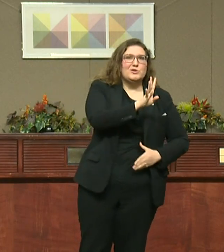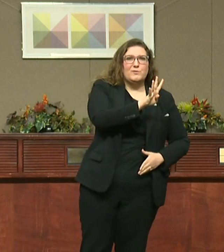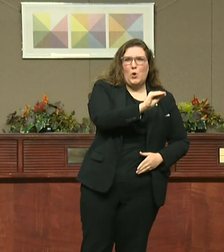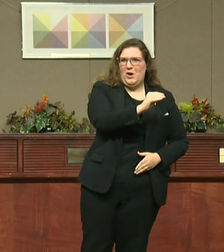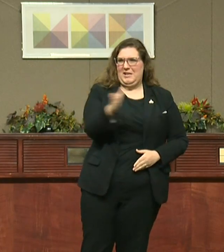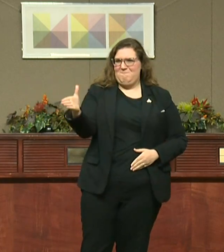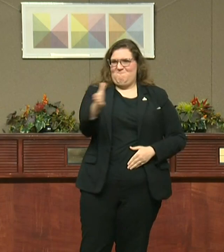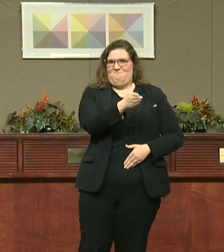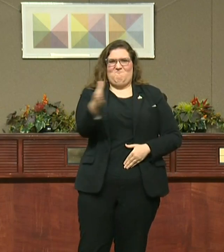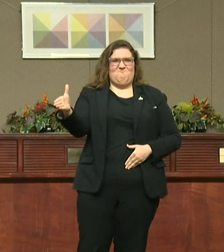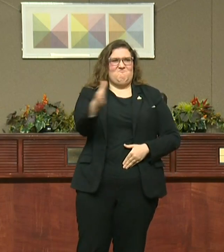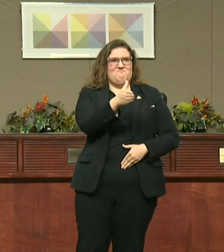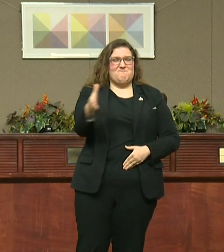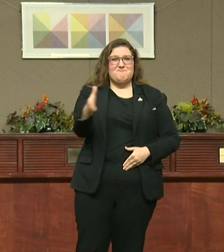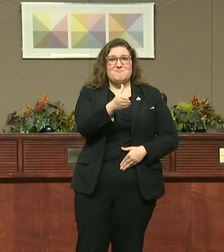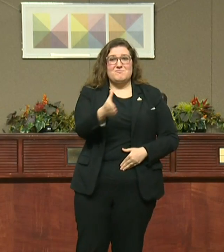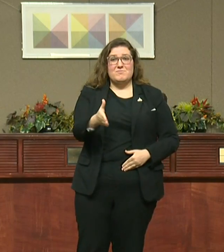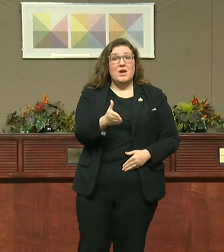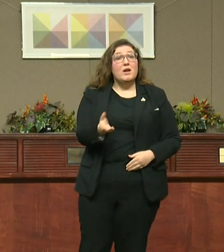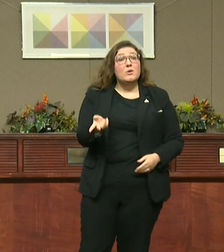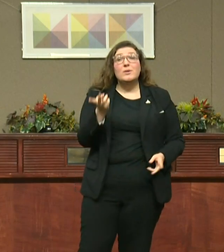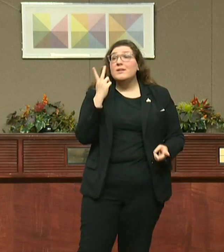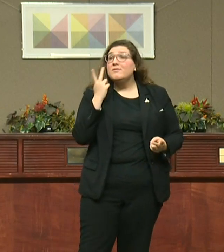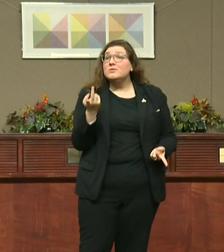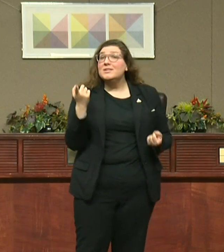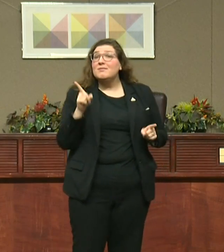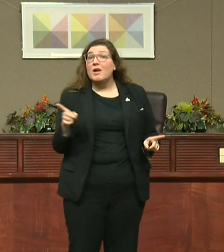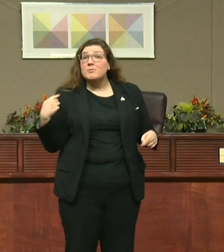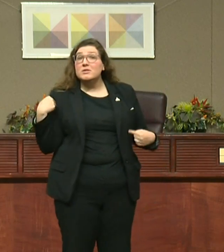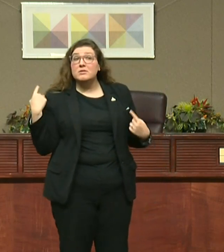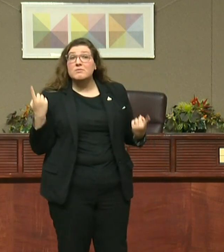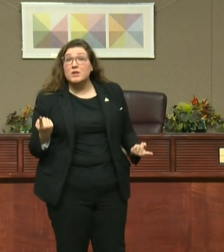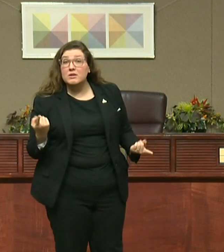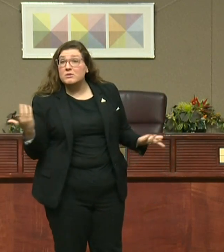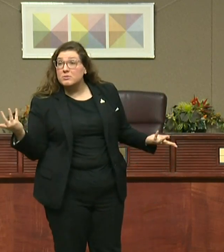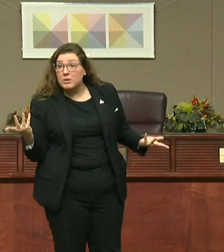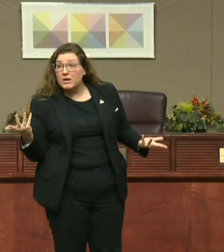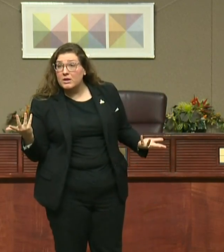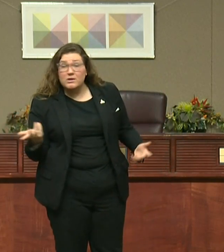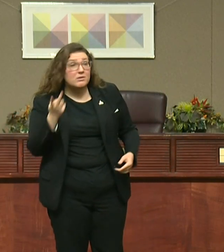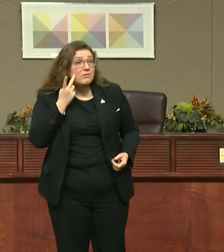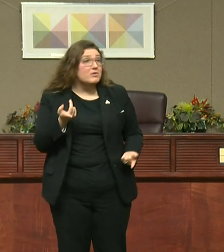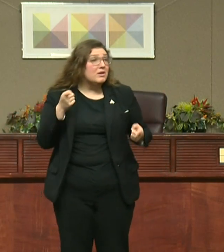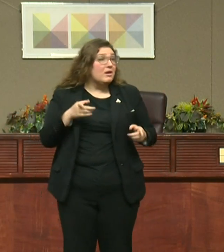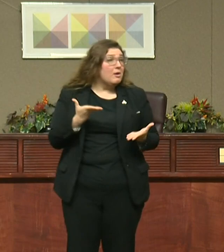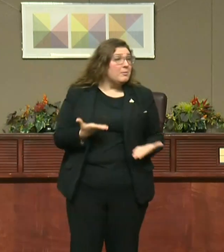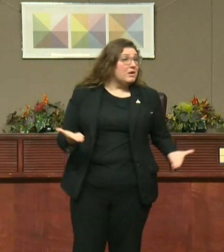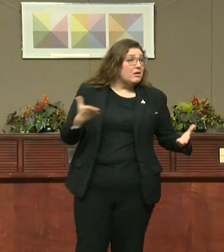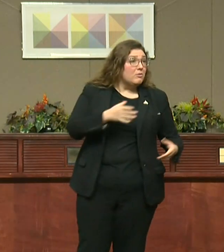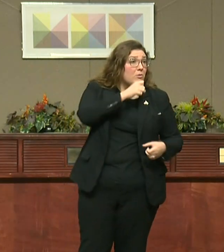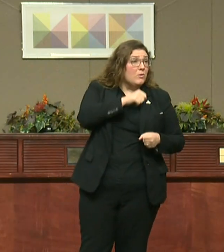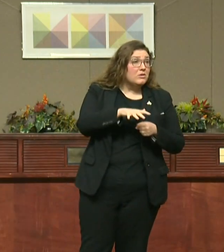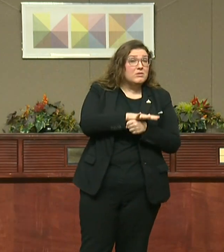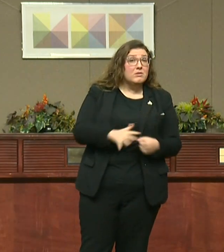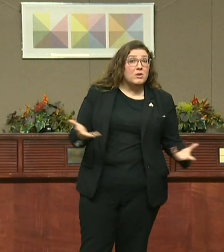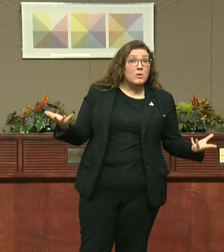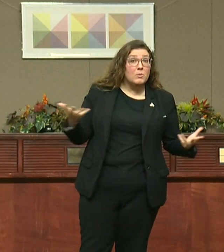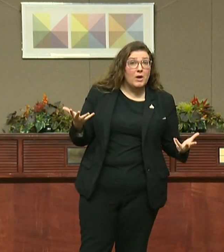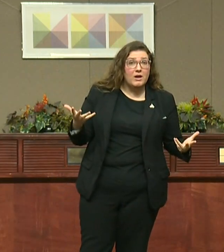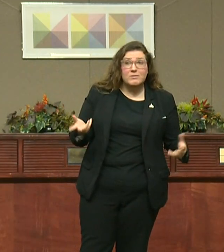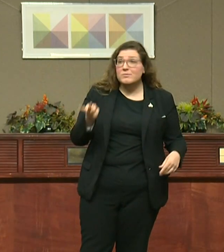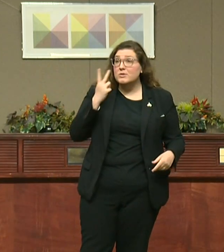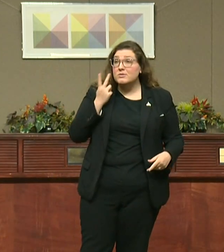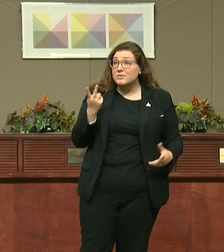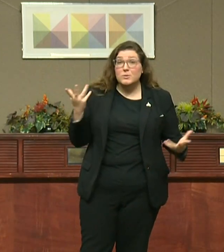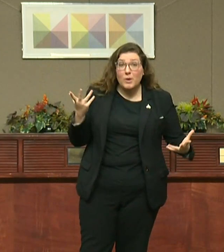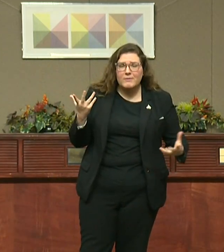What have you seen going on across America? What have you seen recently going on in our community here within Orange County? Demonstrations,